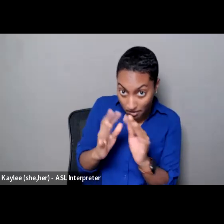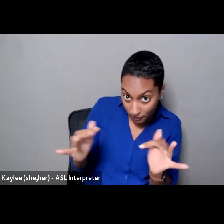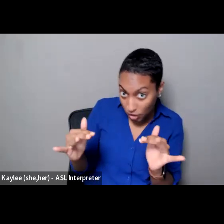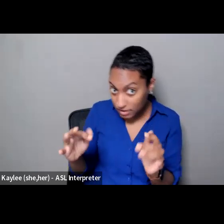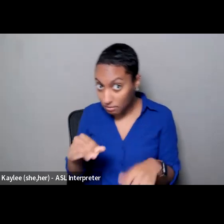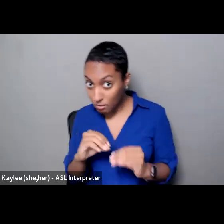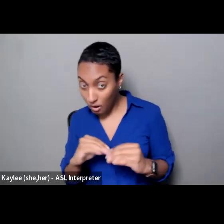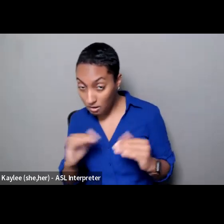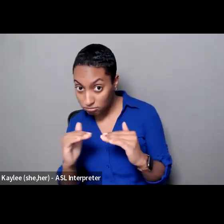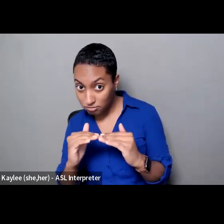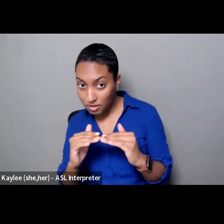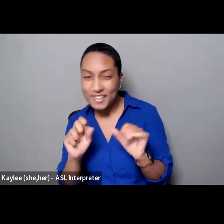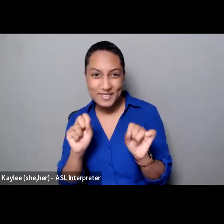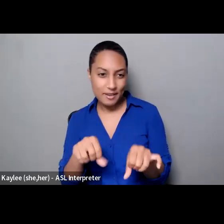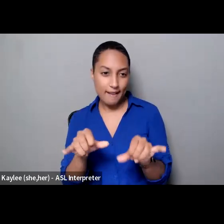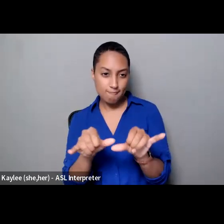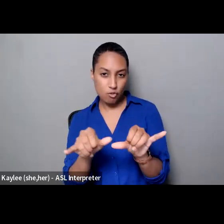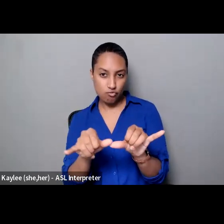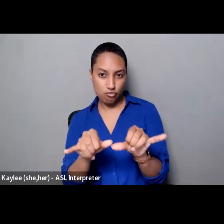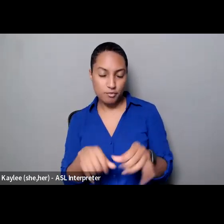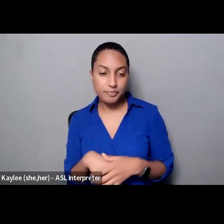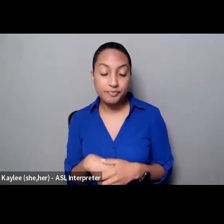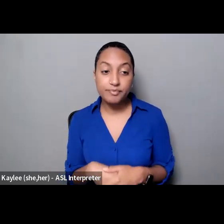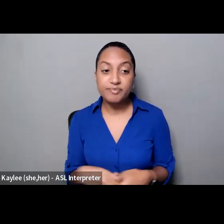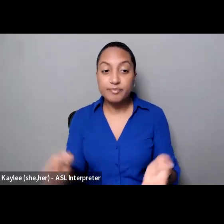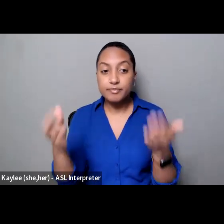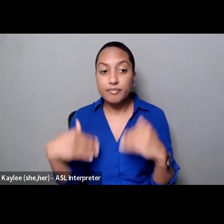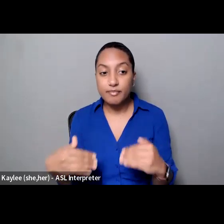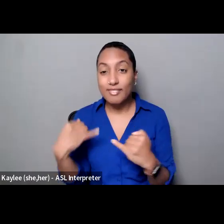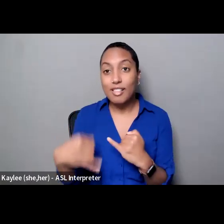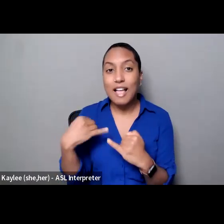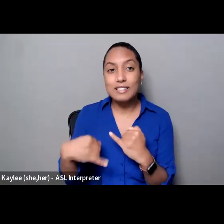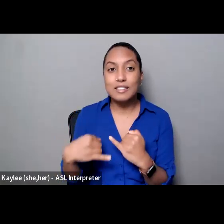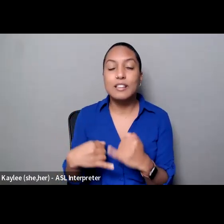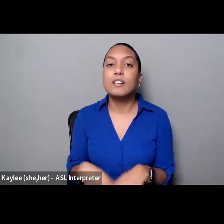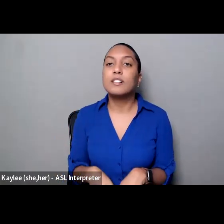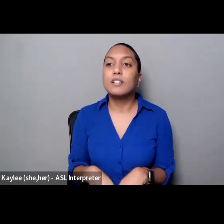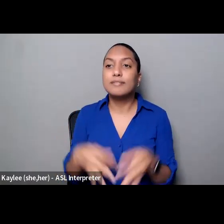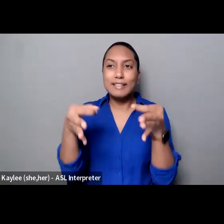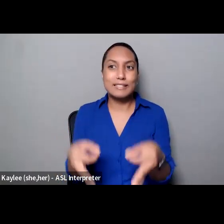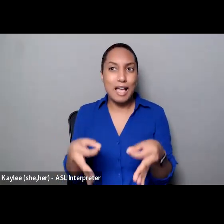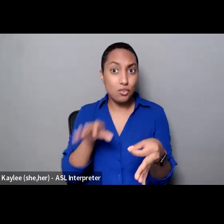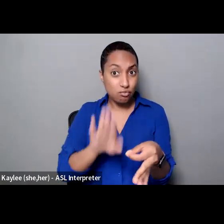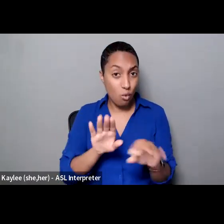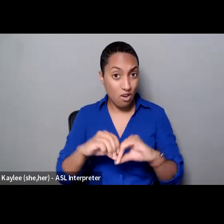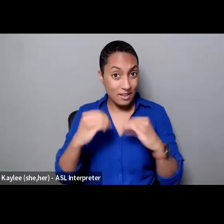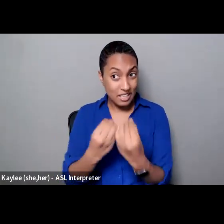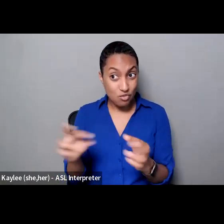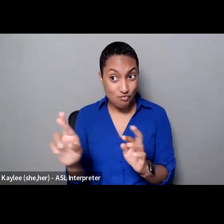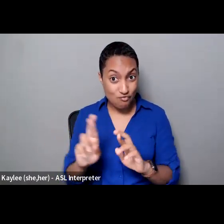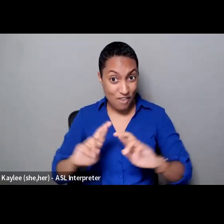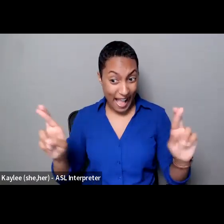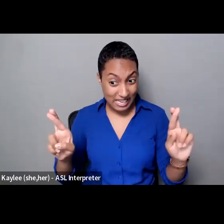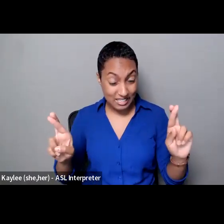is you really should determine your organization's readiness to take on a significant